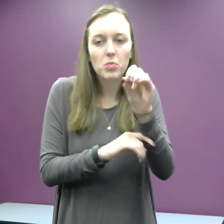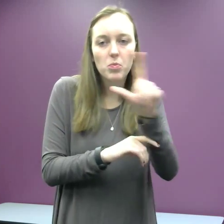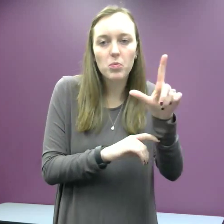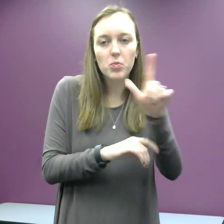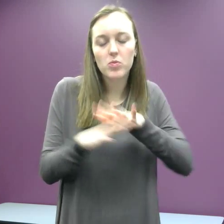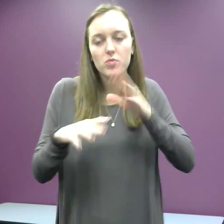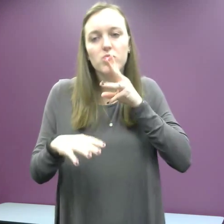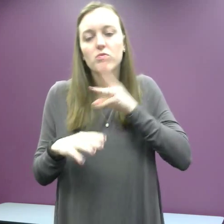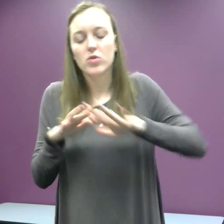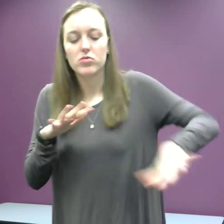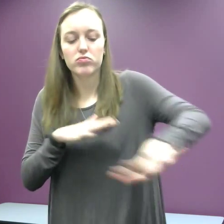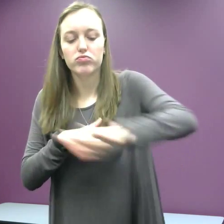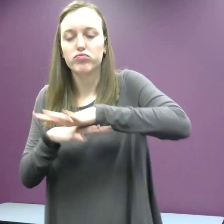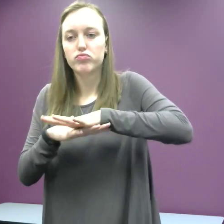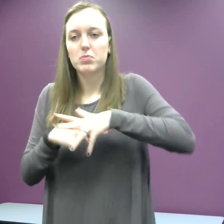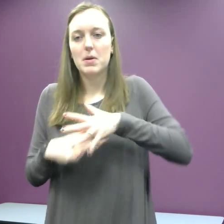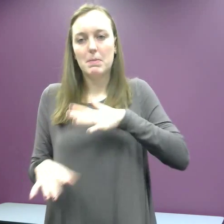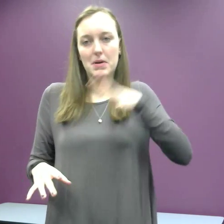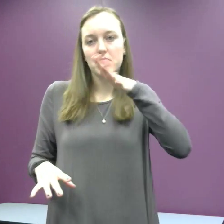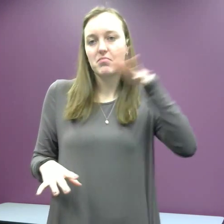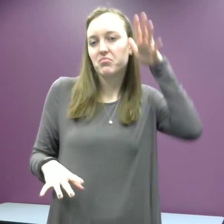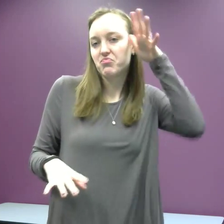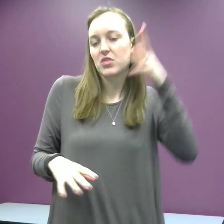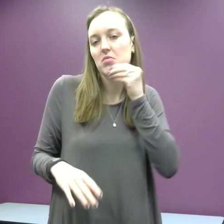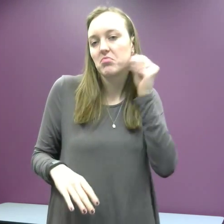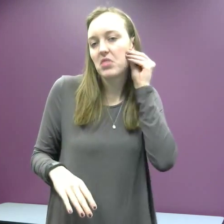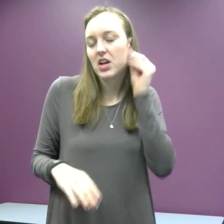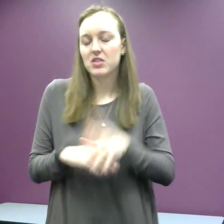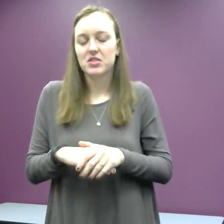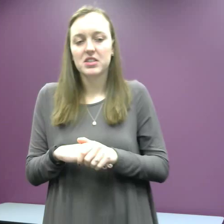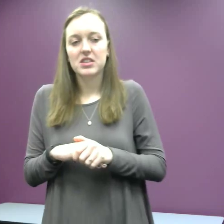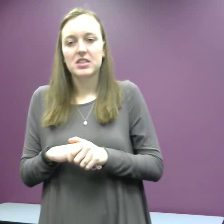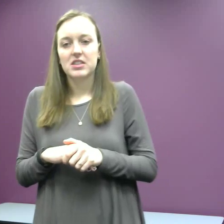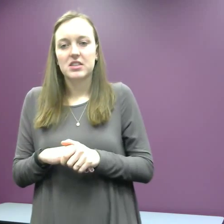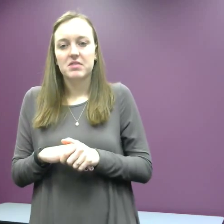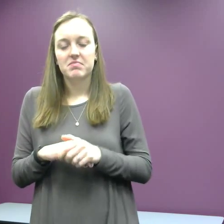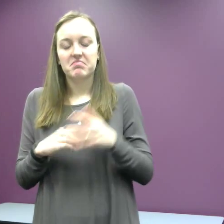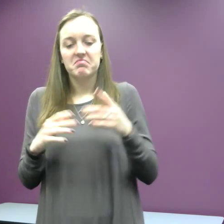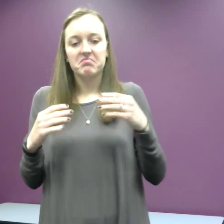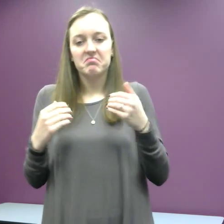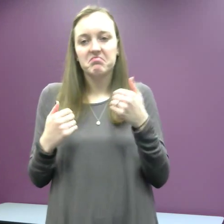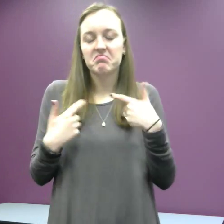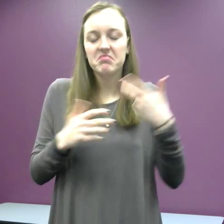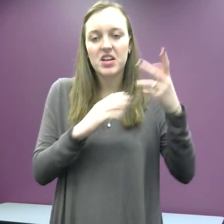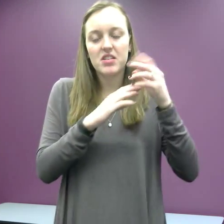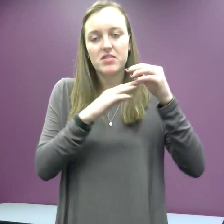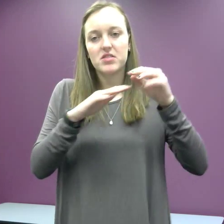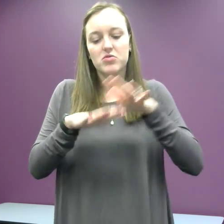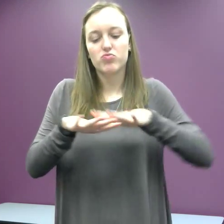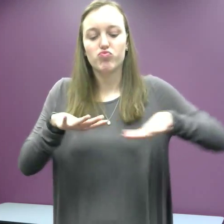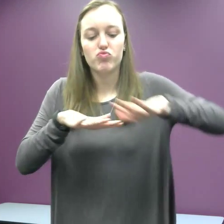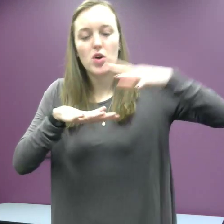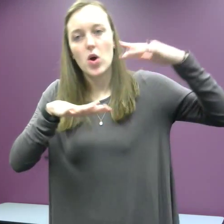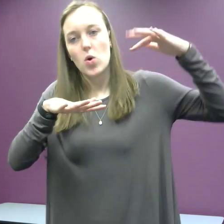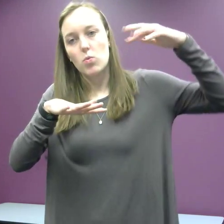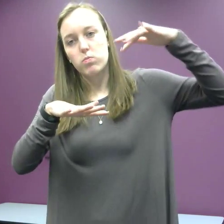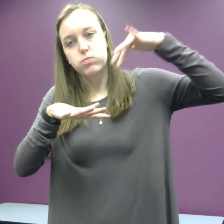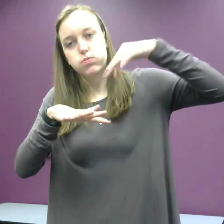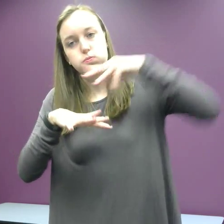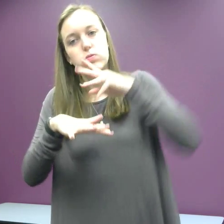overhead spa, if you will, and a waterfall that runs alongside it. It's very nice to look at, but it takes a lot of work, and somehow